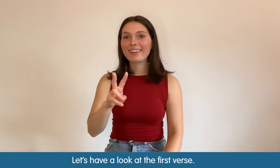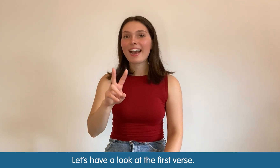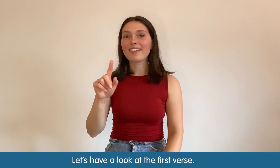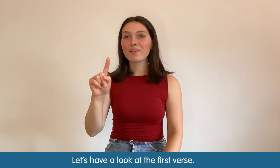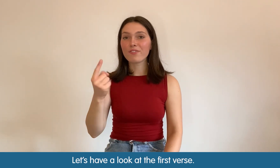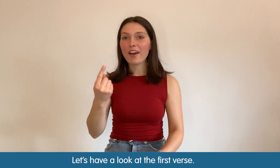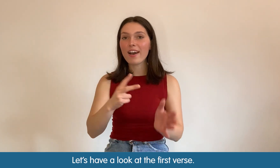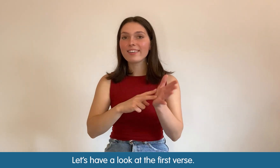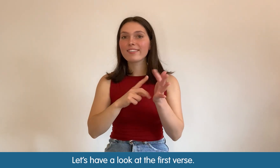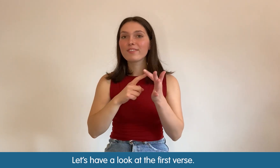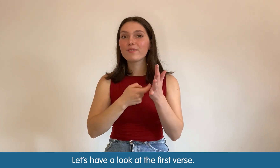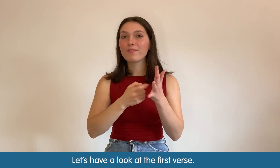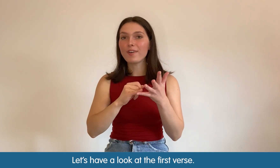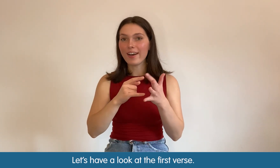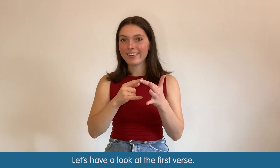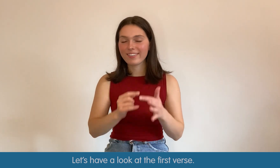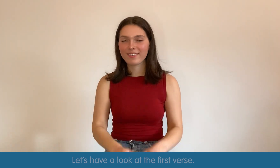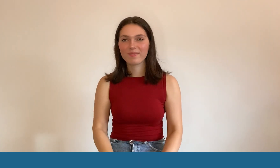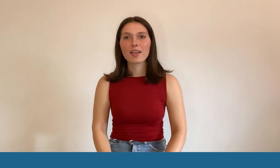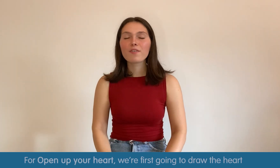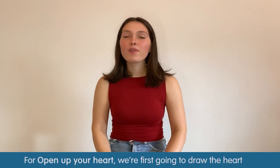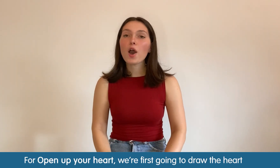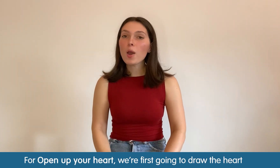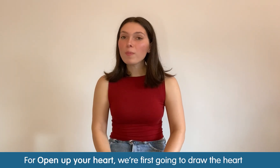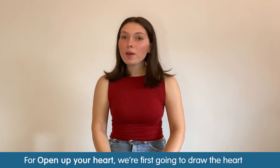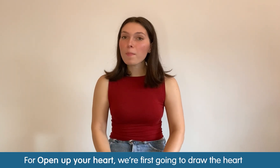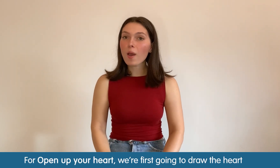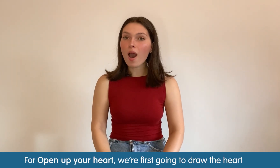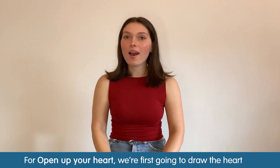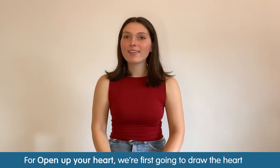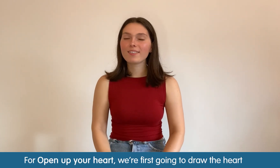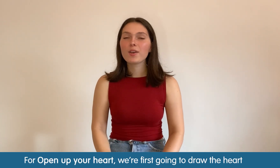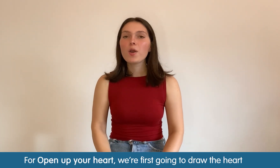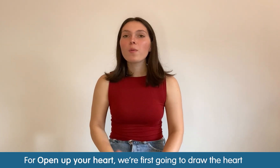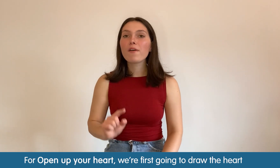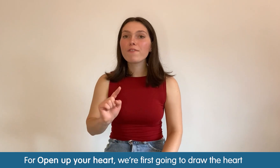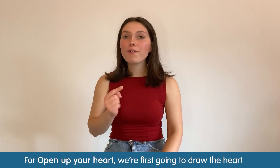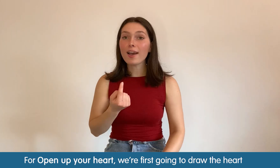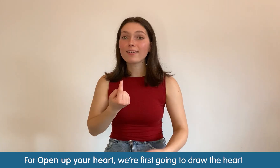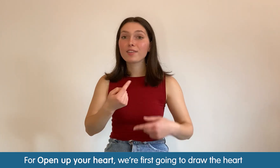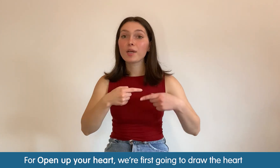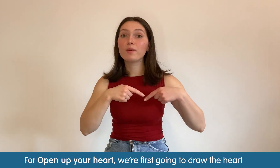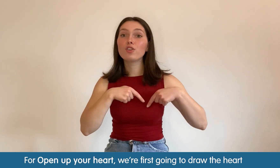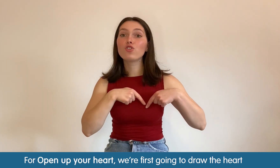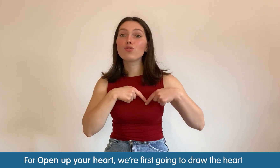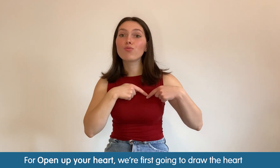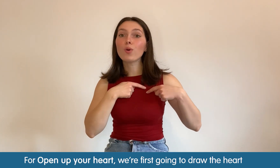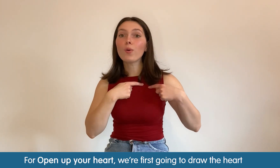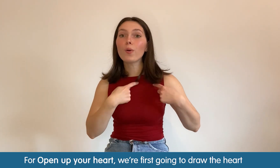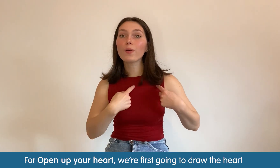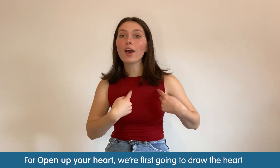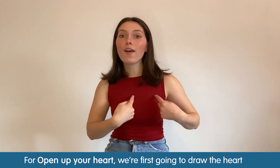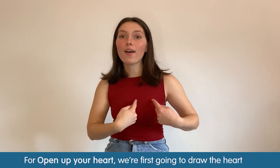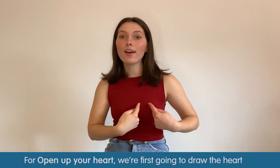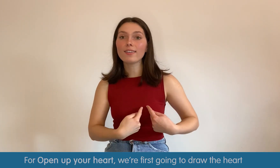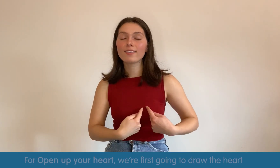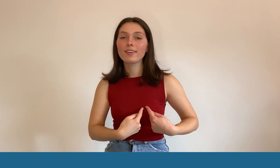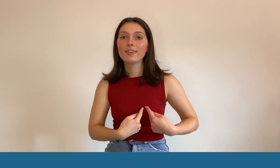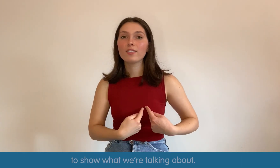at the first verse. For open up your heart, we're first going to draw the heart to